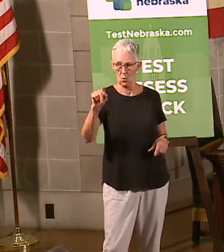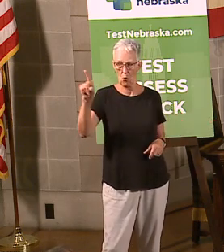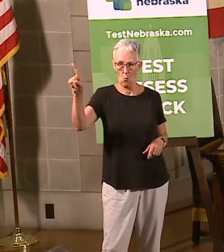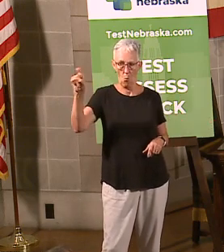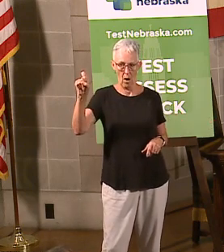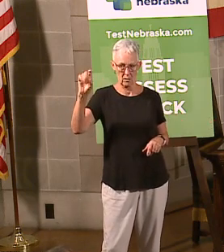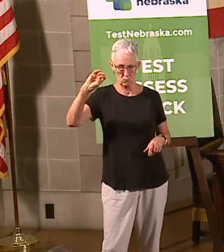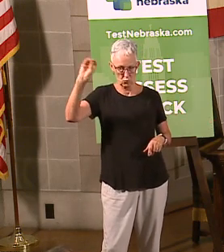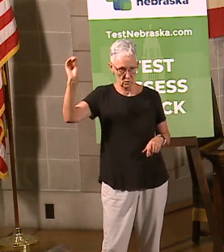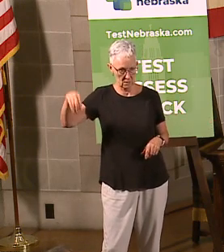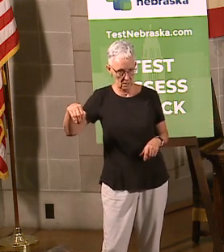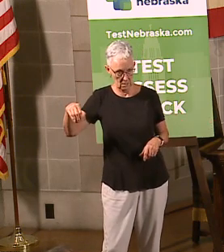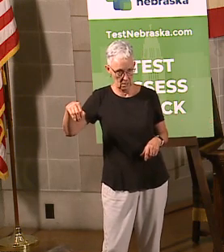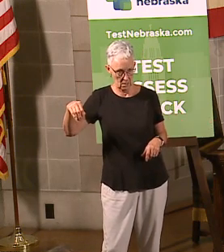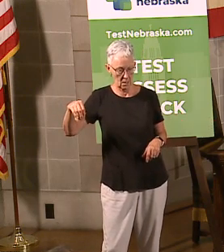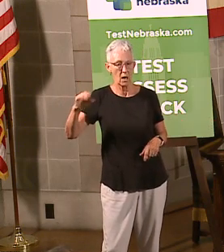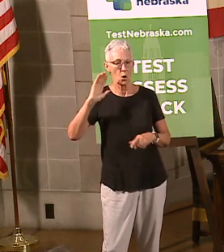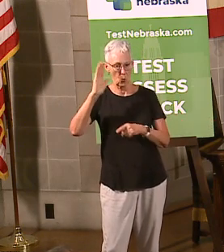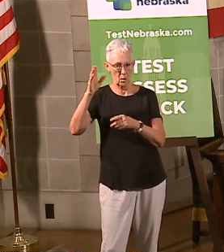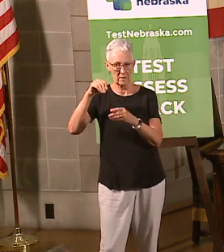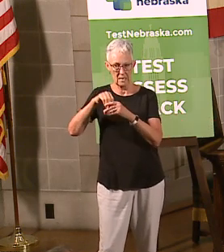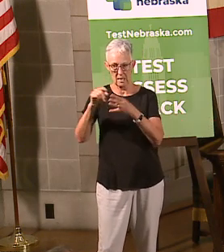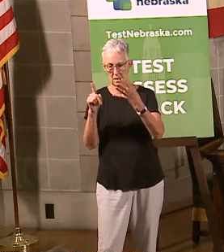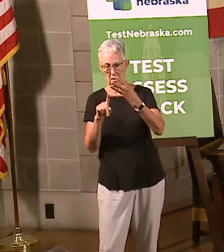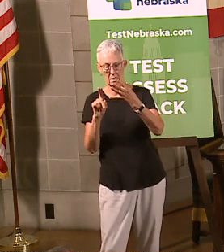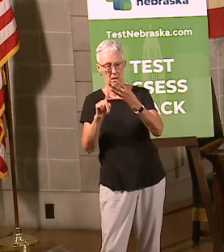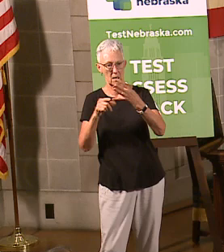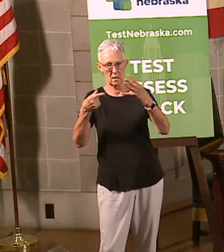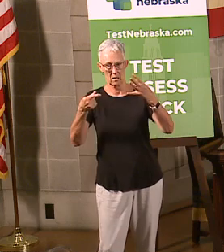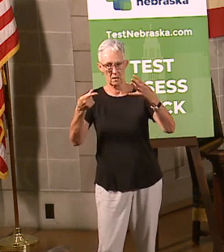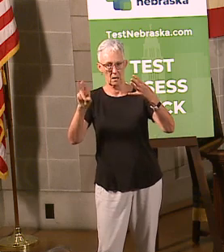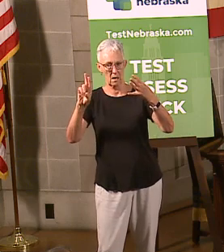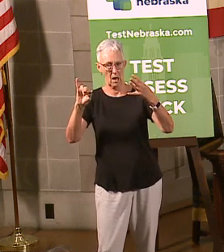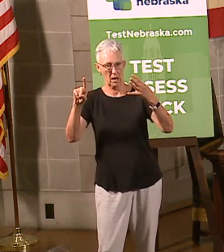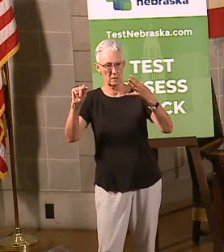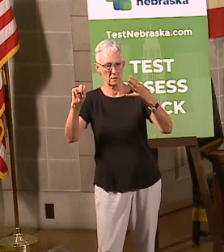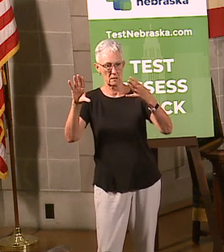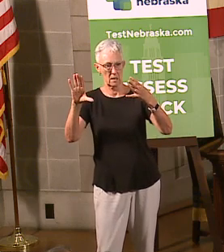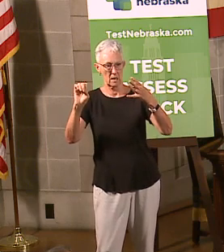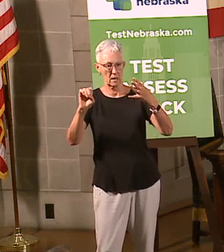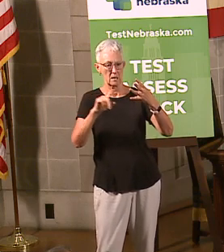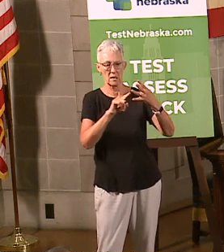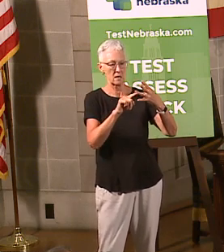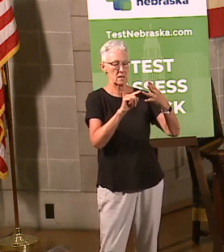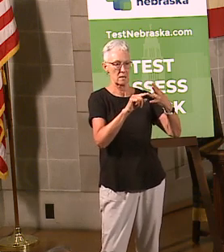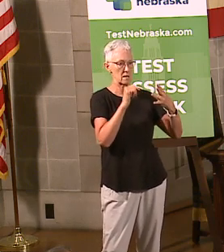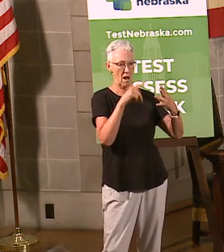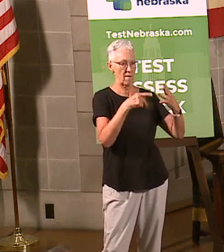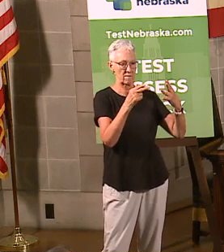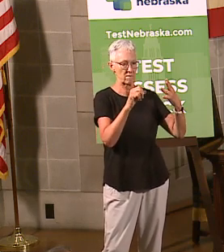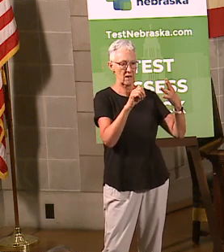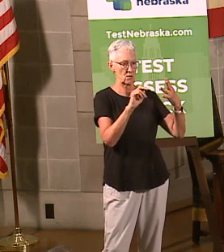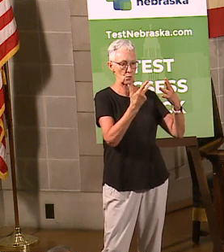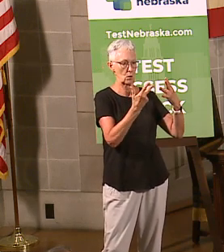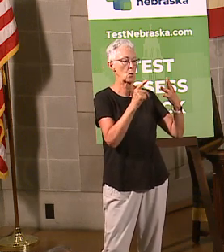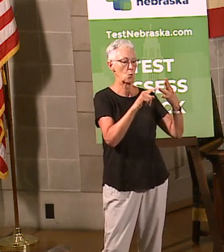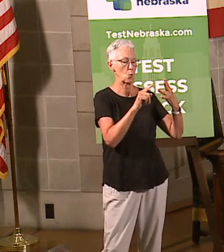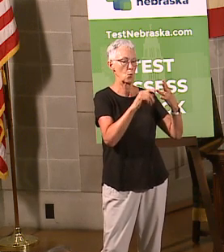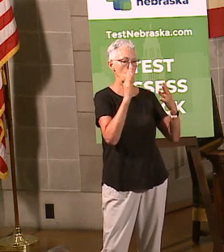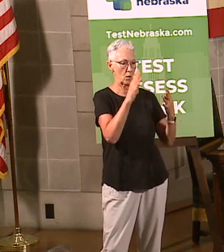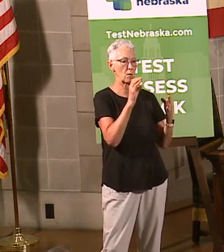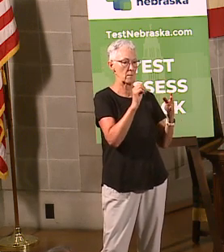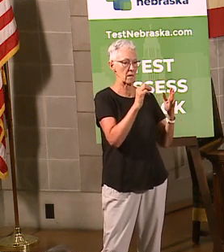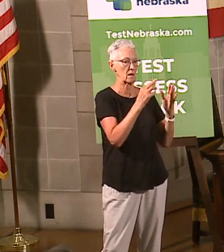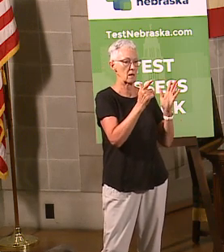though. It will not be in the DHM. It will not be the violation of the, a misdemeanor violation. But yes, that will be in the guidance document for